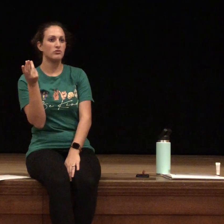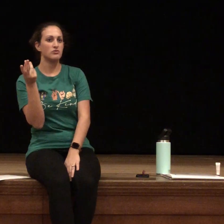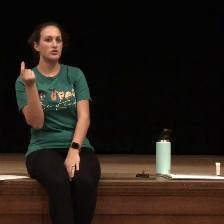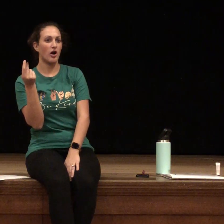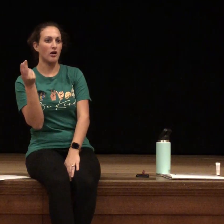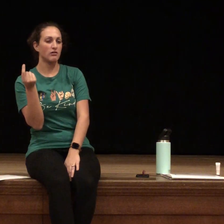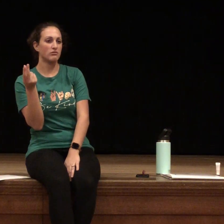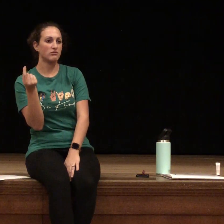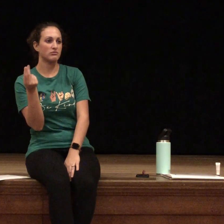dog,